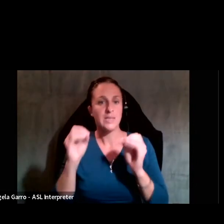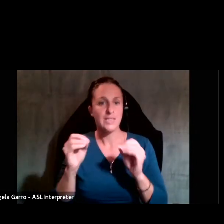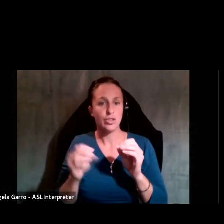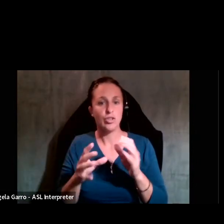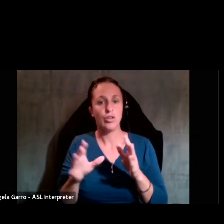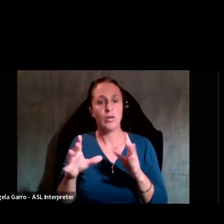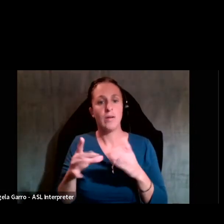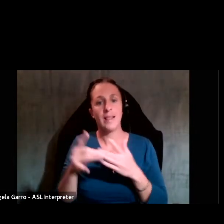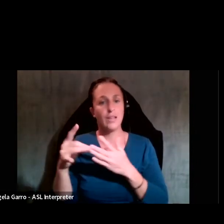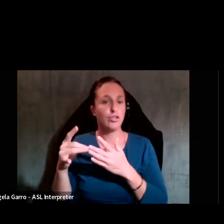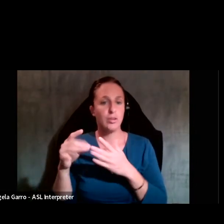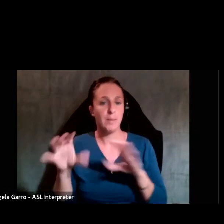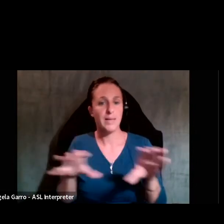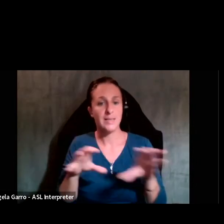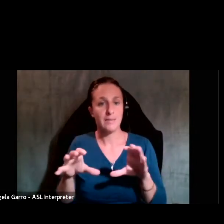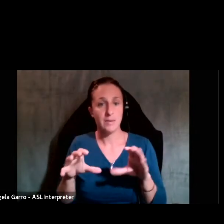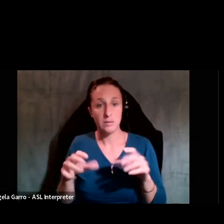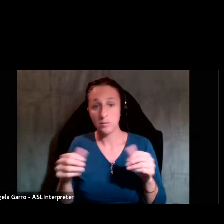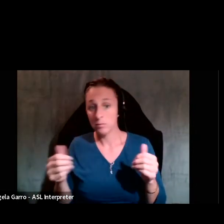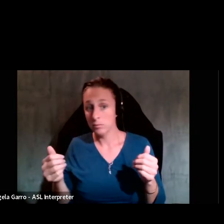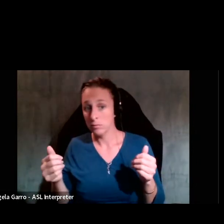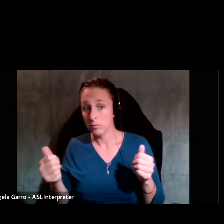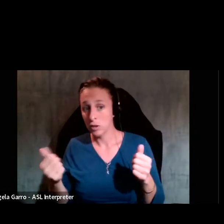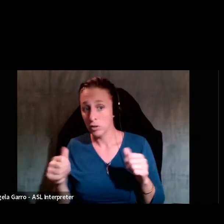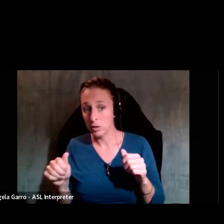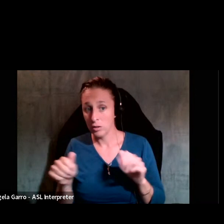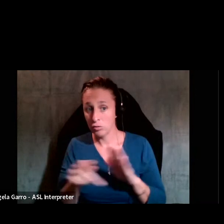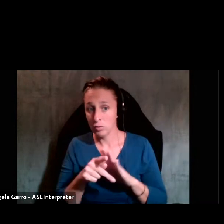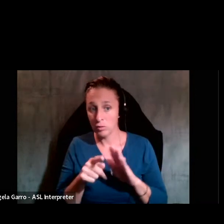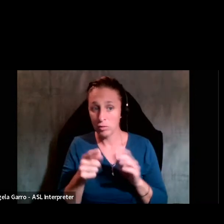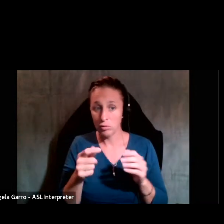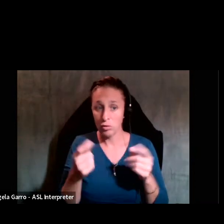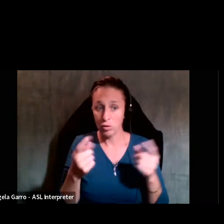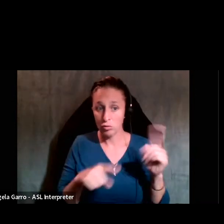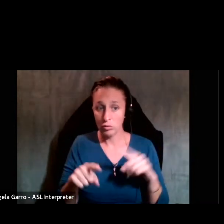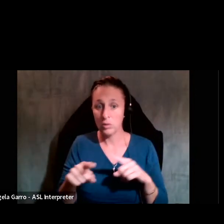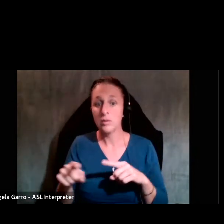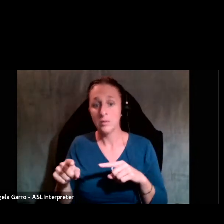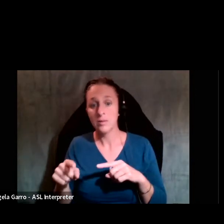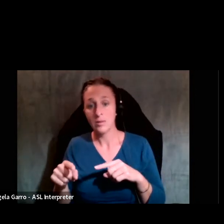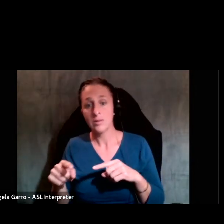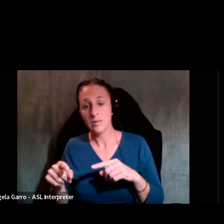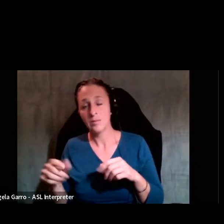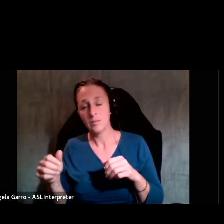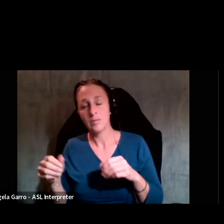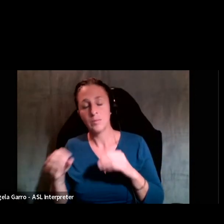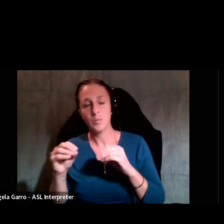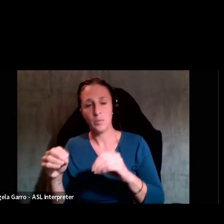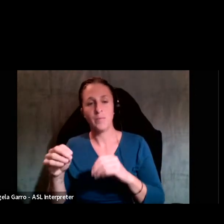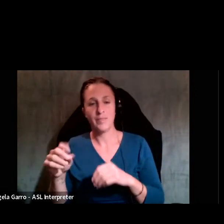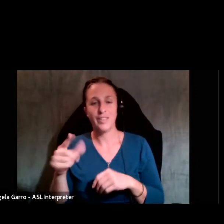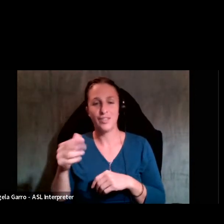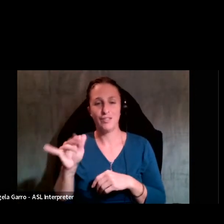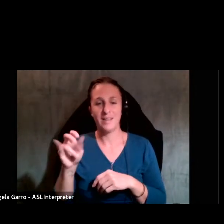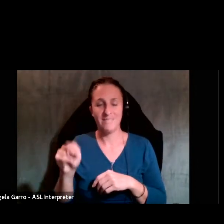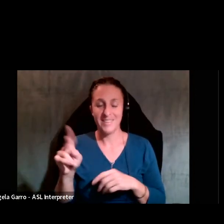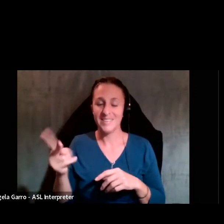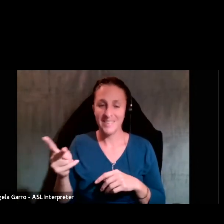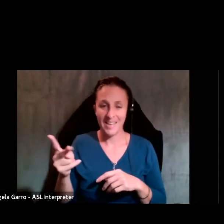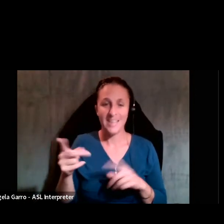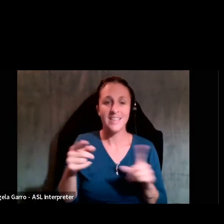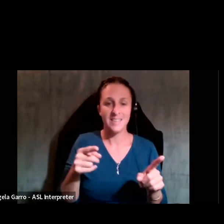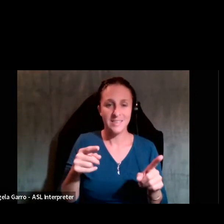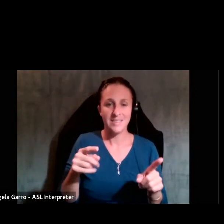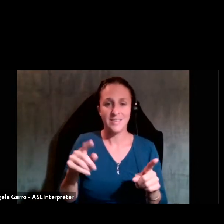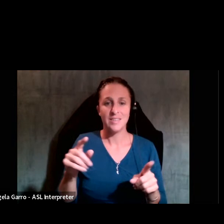activities. Entertaining a motion by anybody? So move. Okay, motion made by trustee Griffin, second. I second.